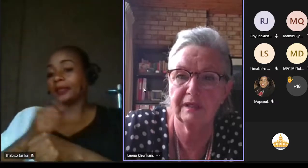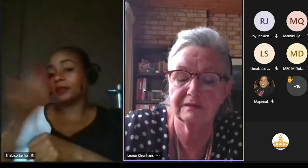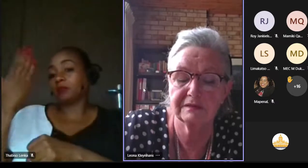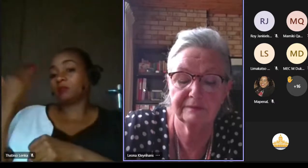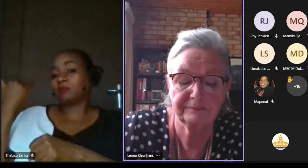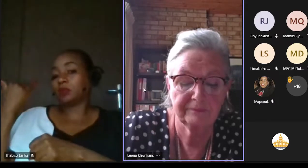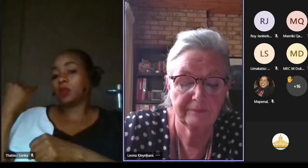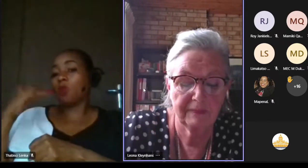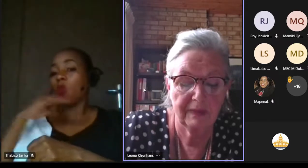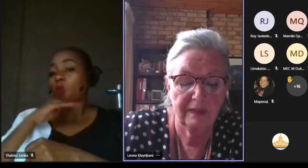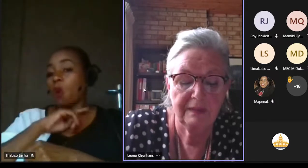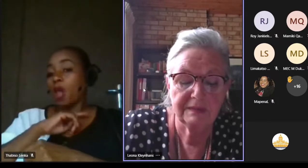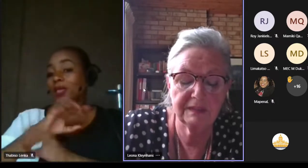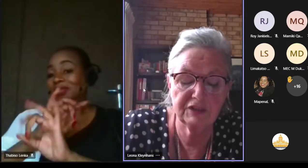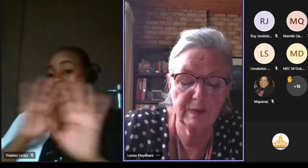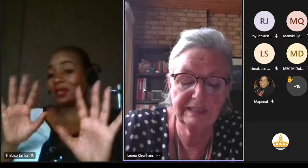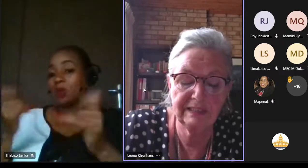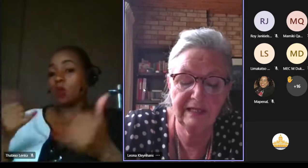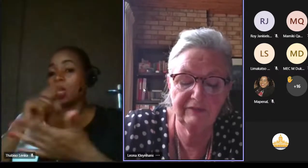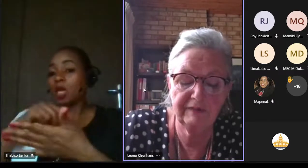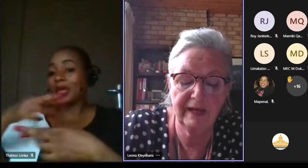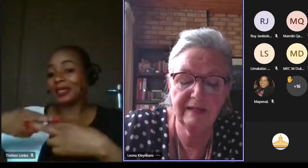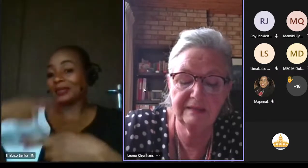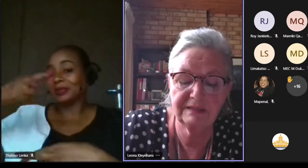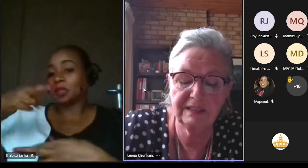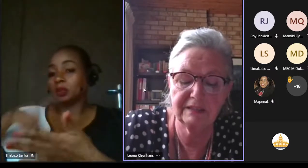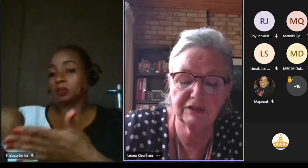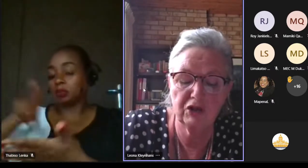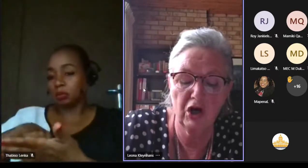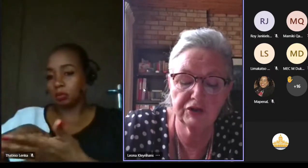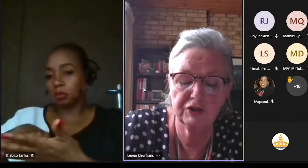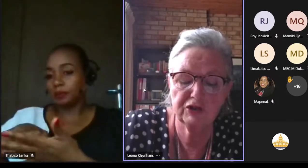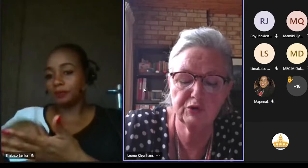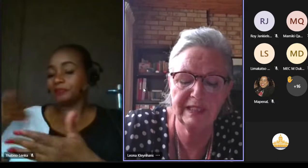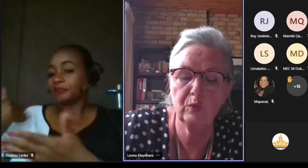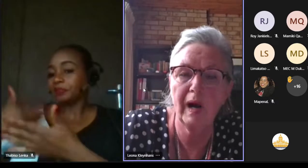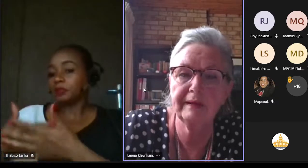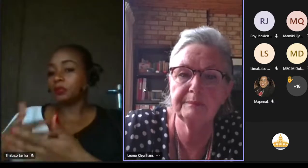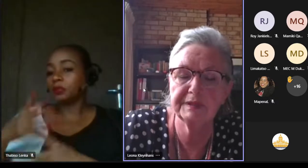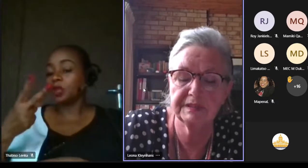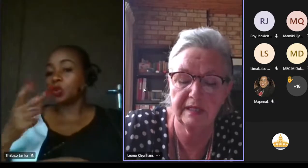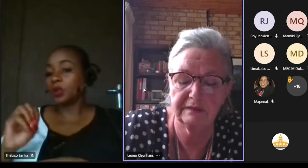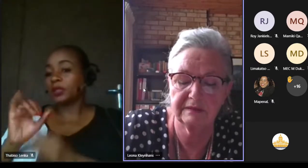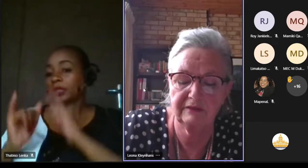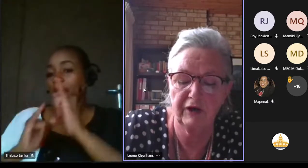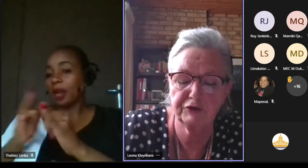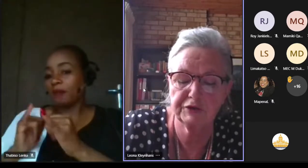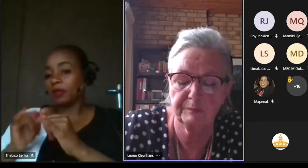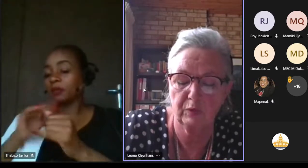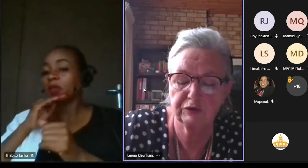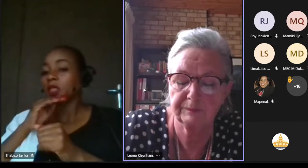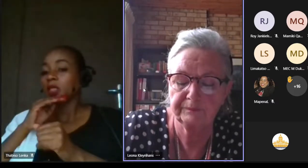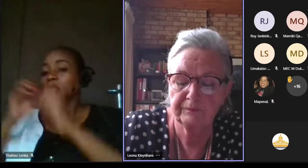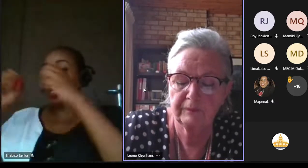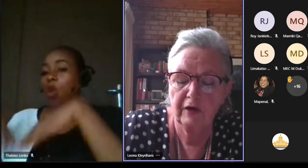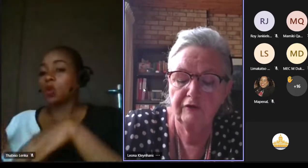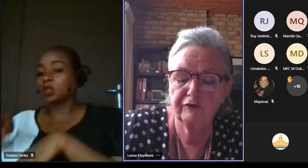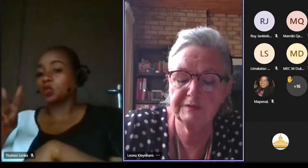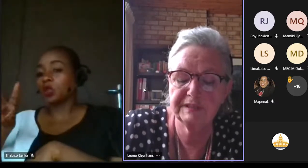election results. Since 2011, the ANC has lost 21% in voter